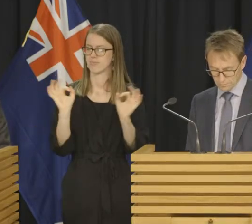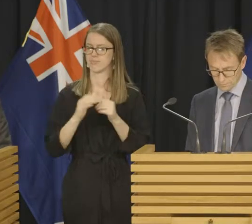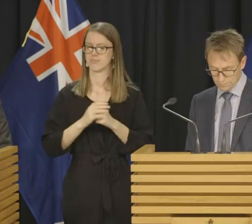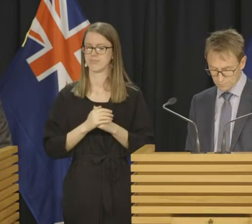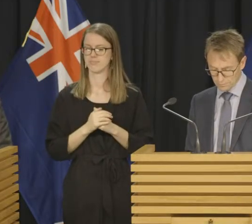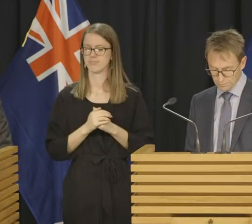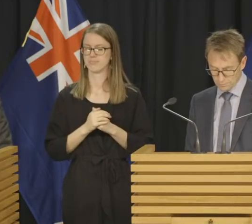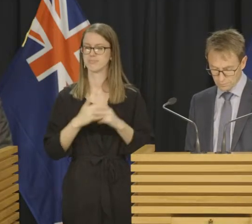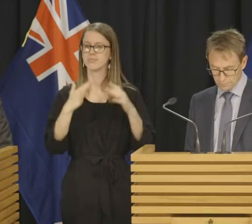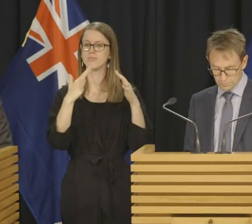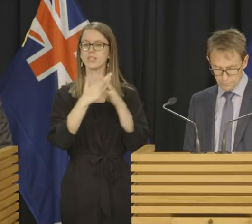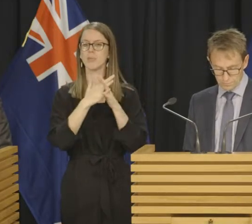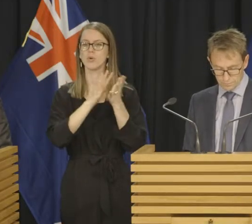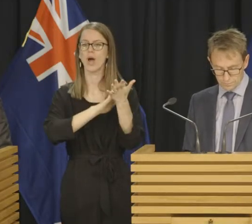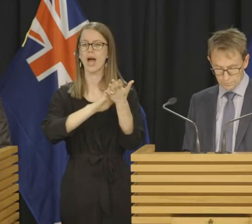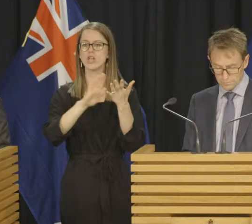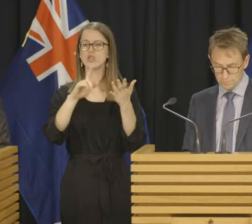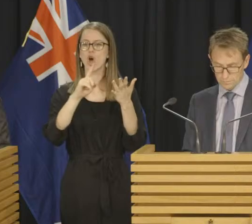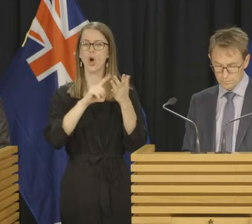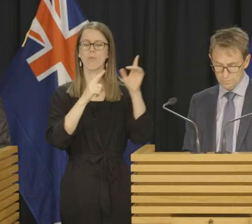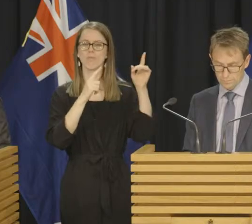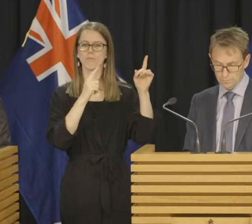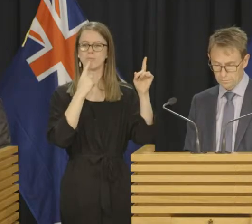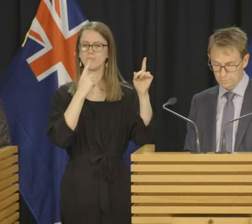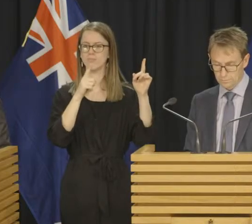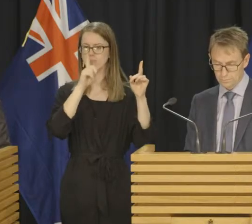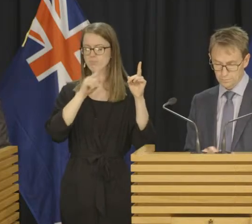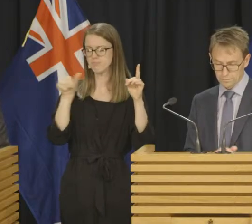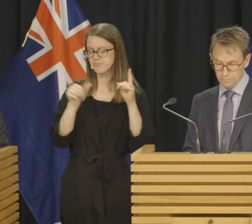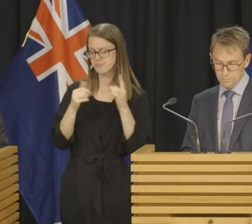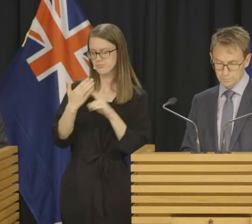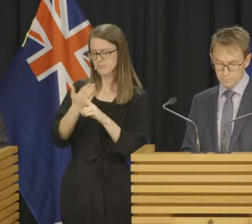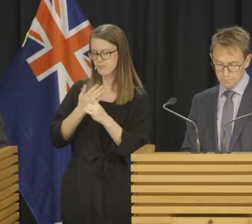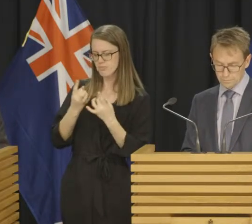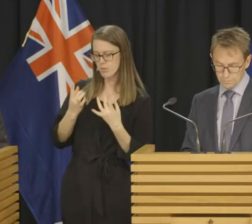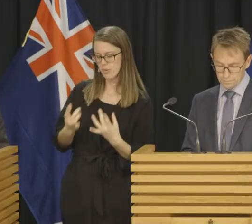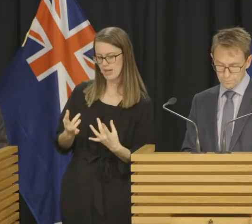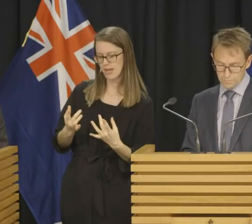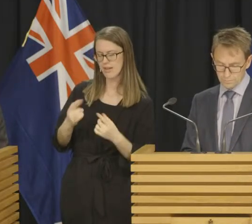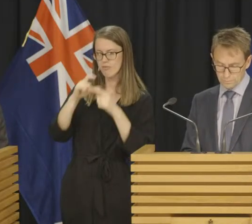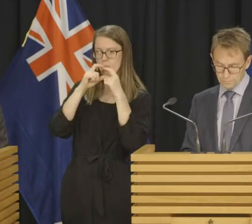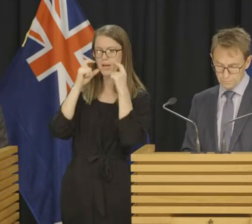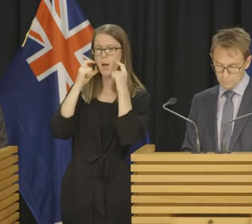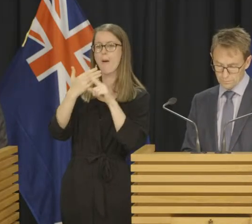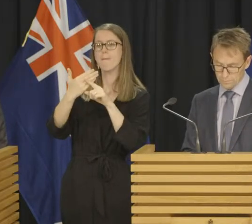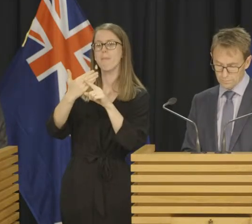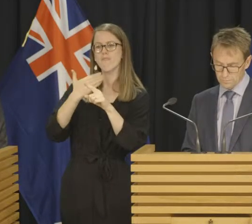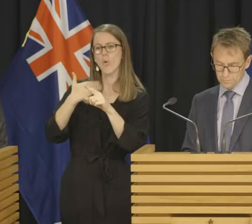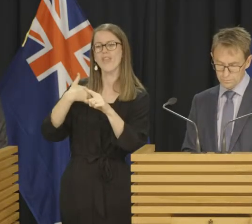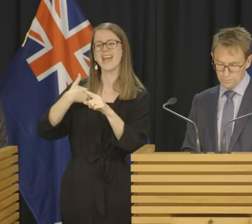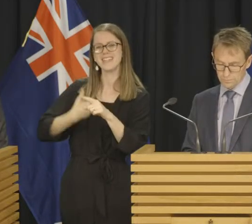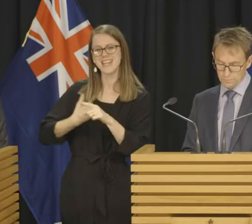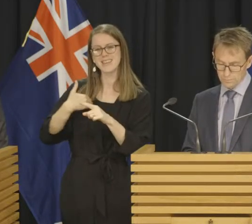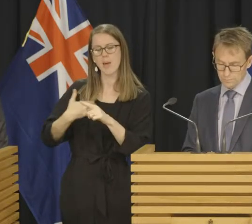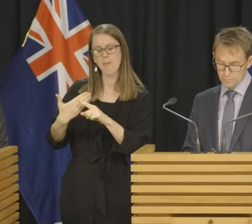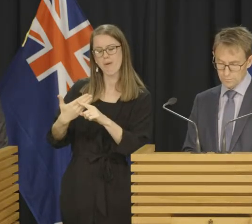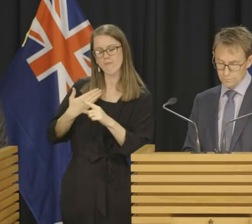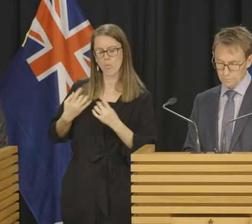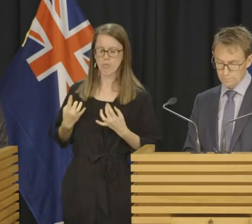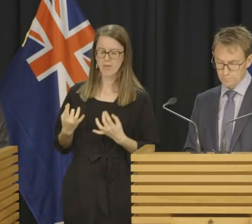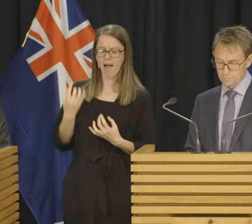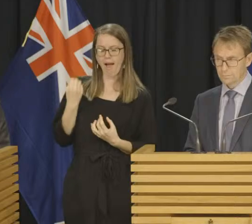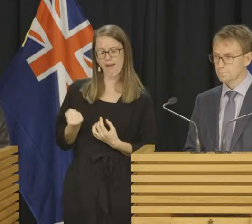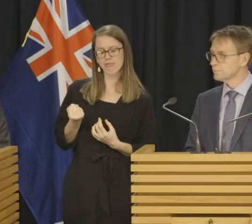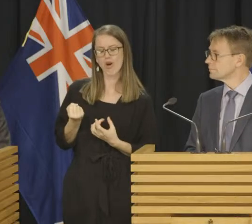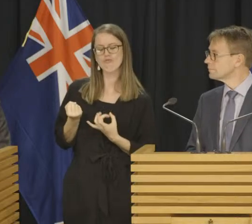The World Health Organization suggests that people should be prepared for the use of masks before the need to use them